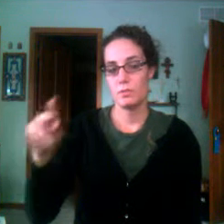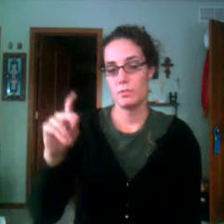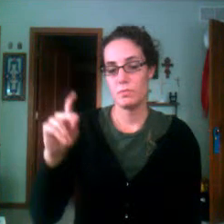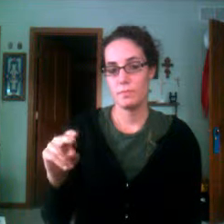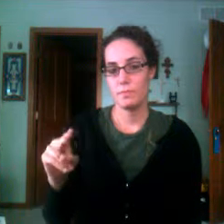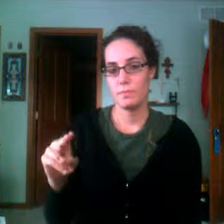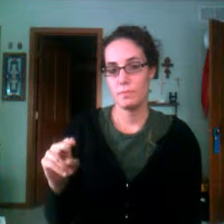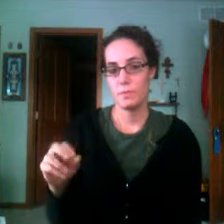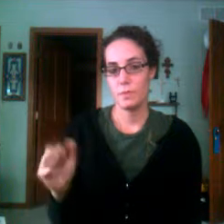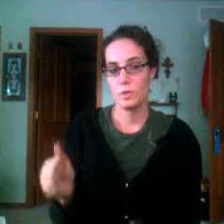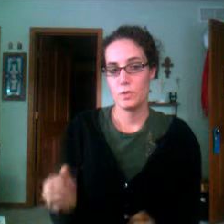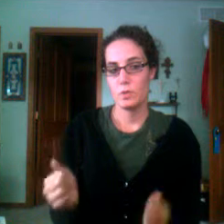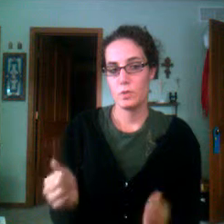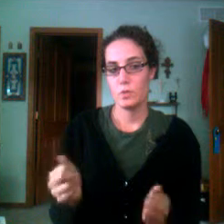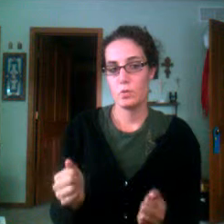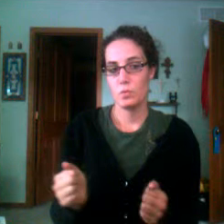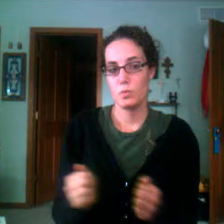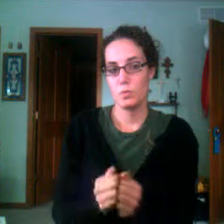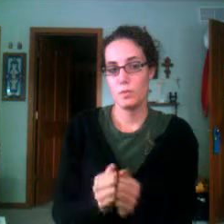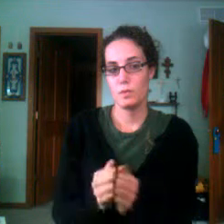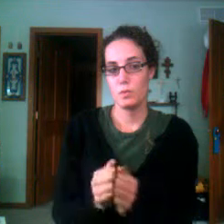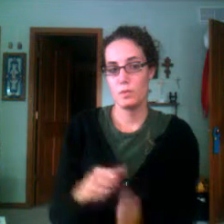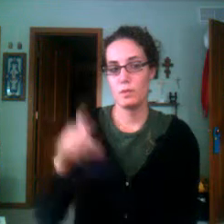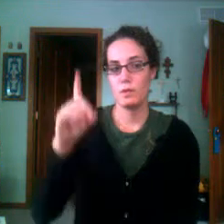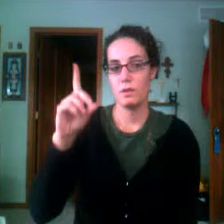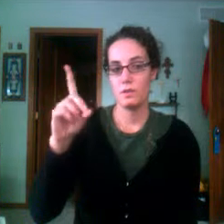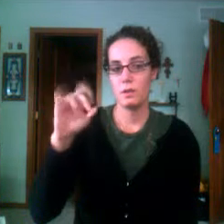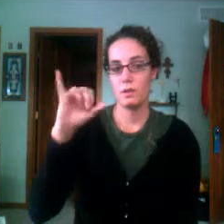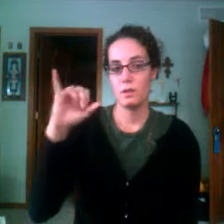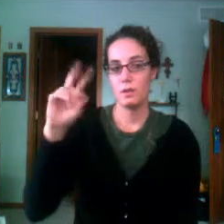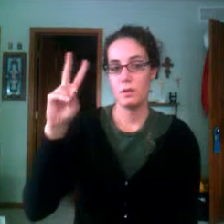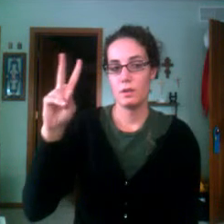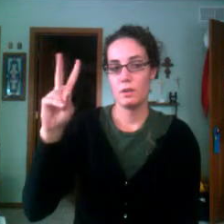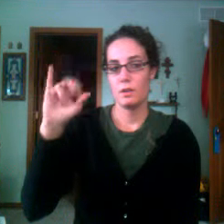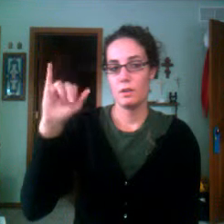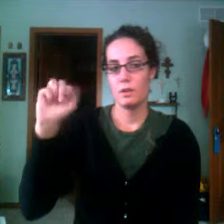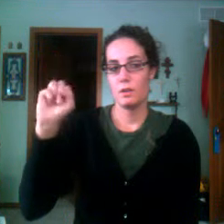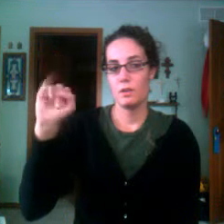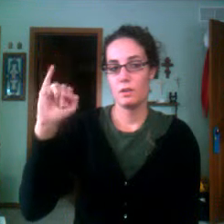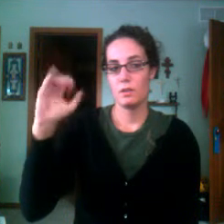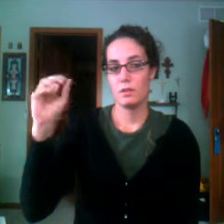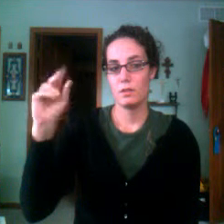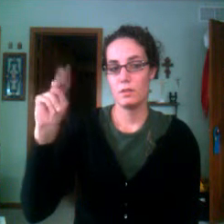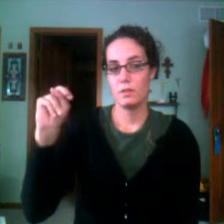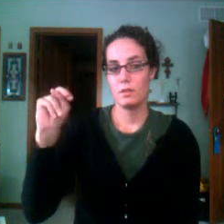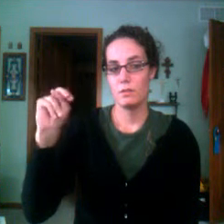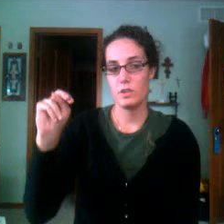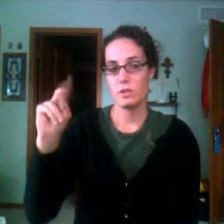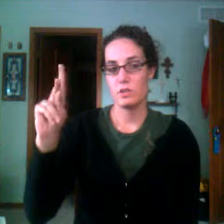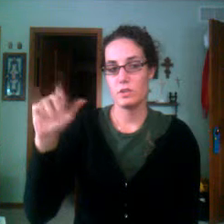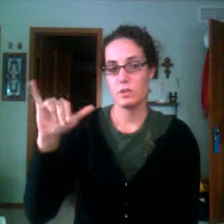your division key to represent fractions. So if I want to put, for example,